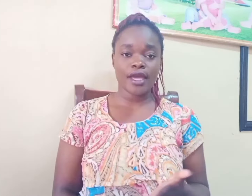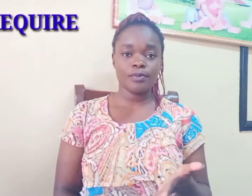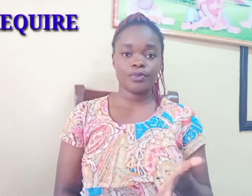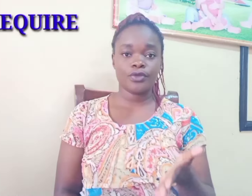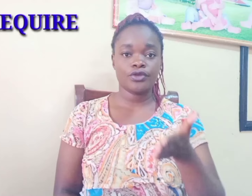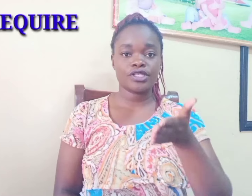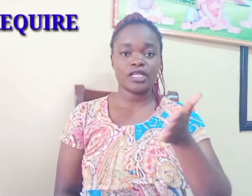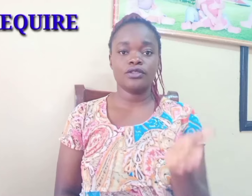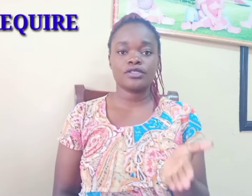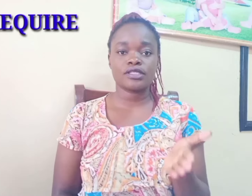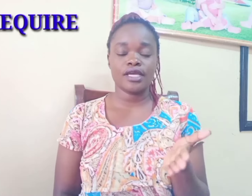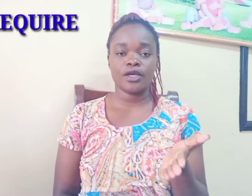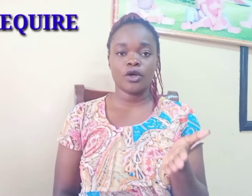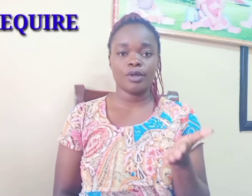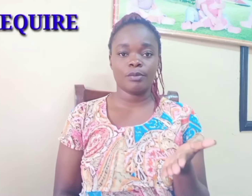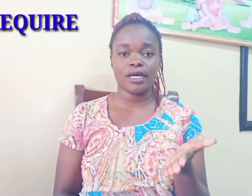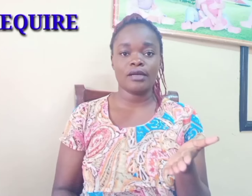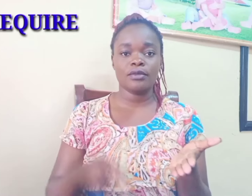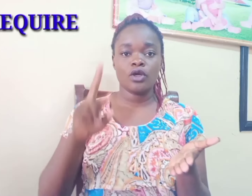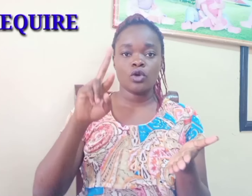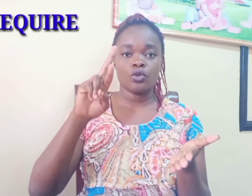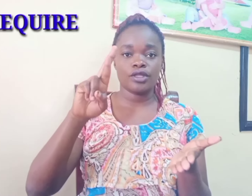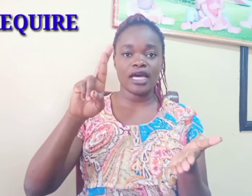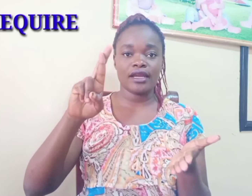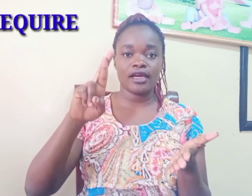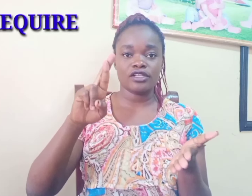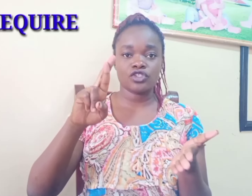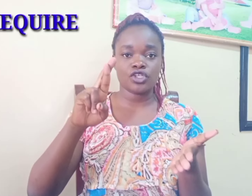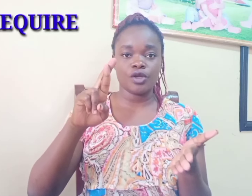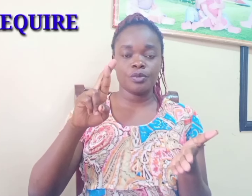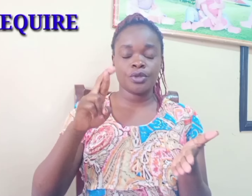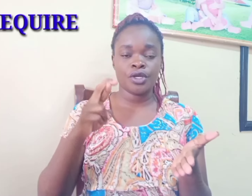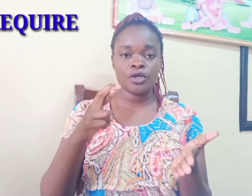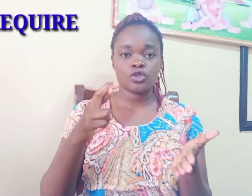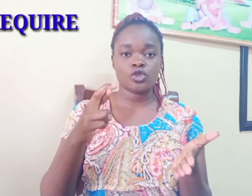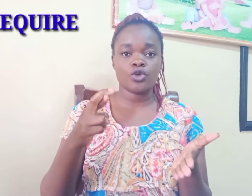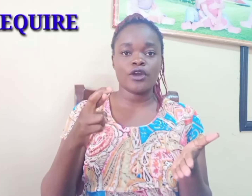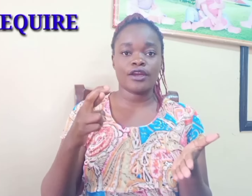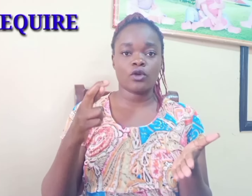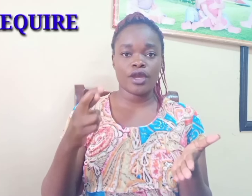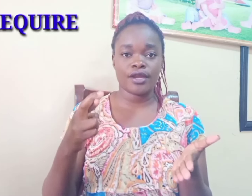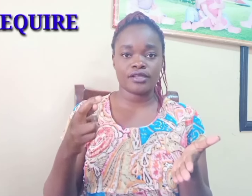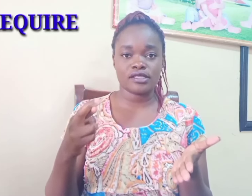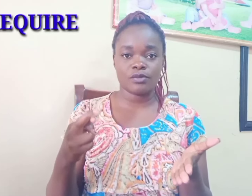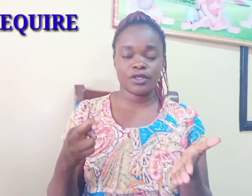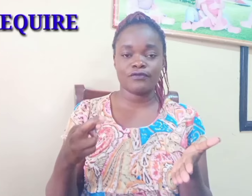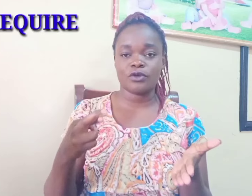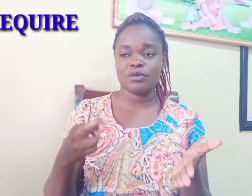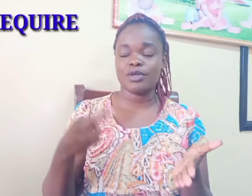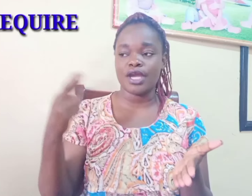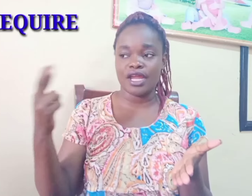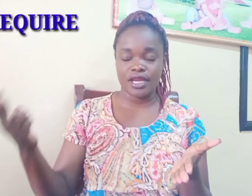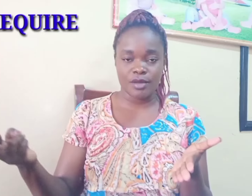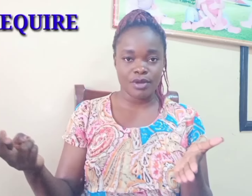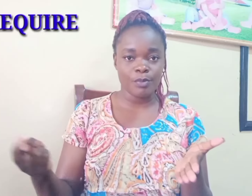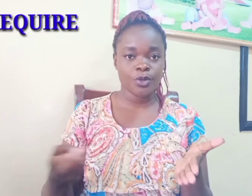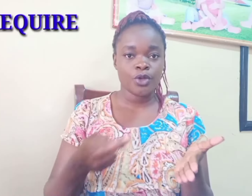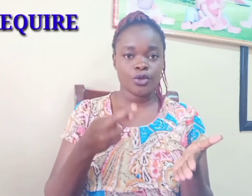Require, you shall use the open palm with R hand shape. So you are requiring something from maybe a neighbor. You